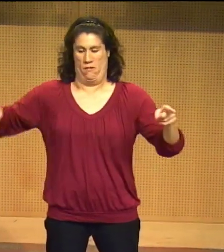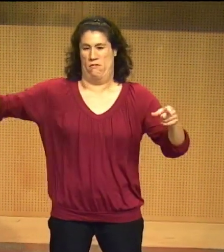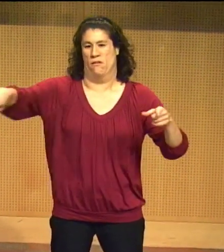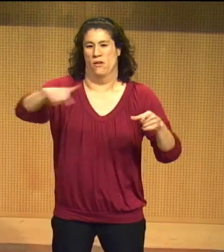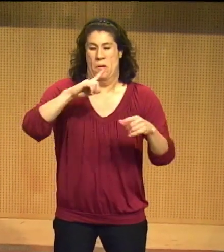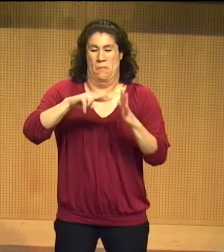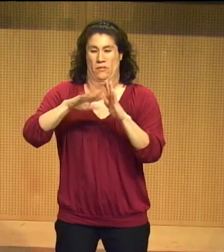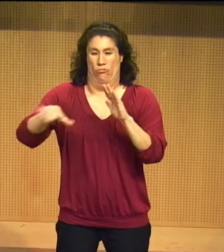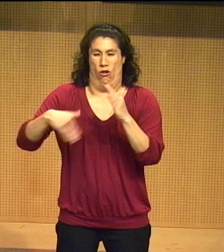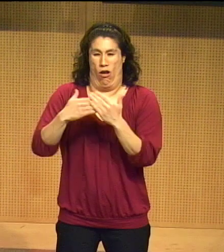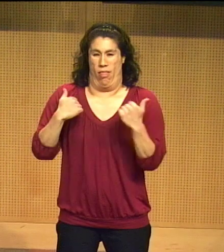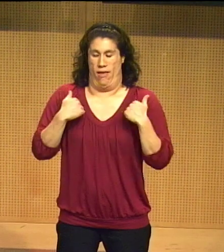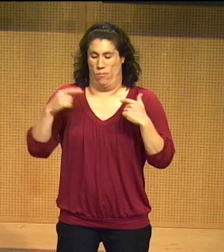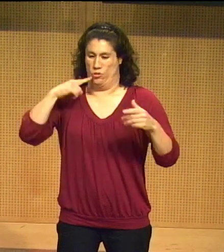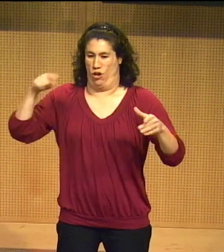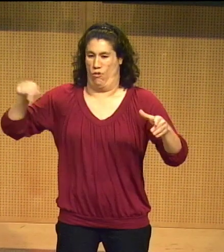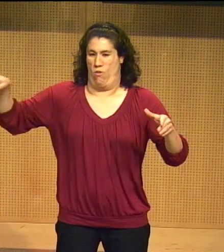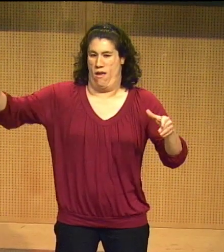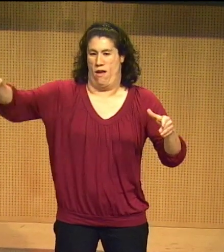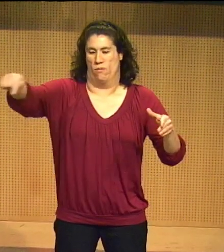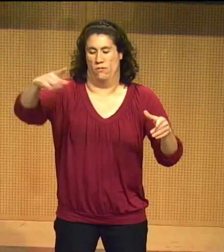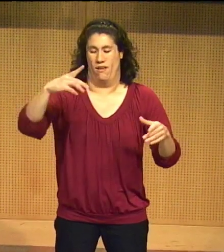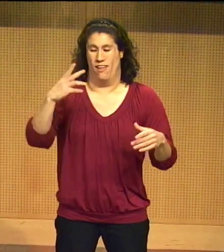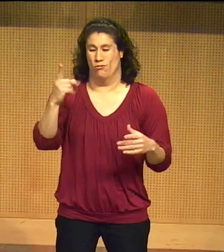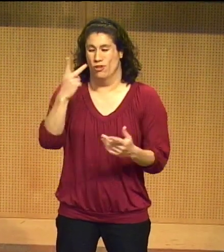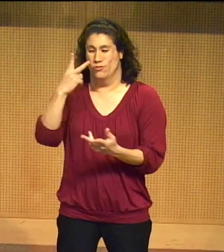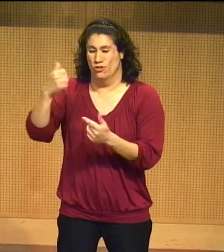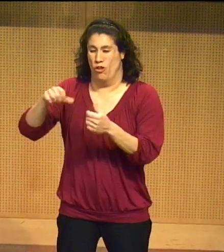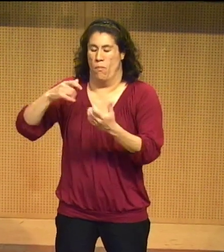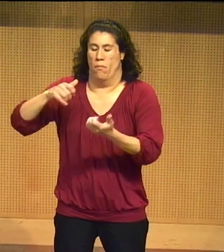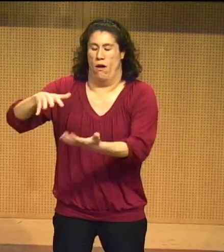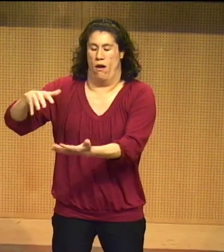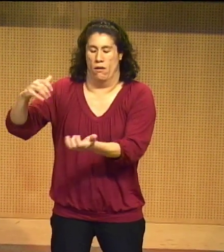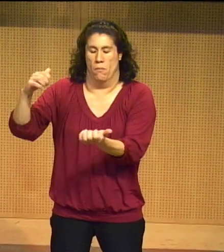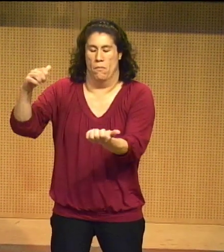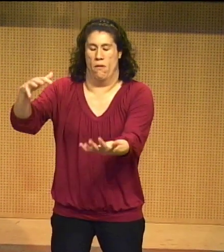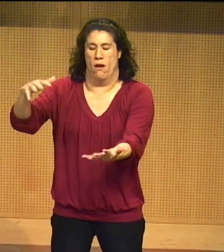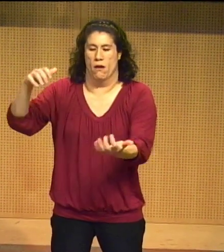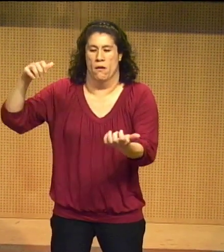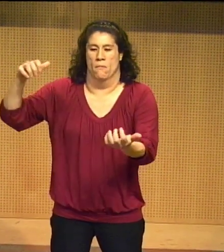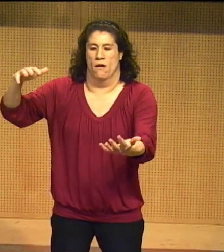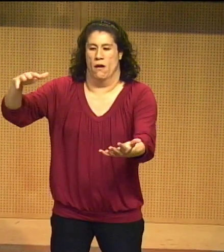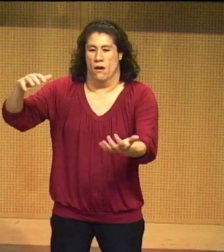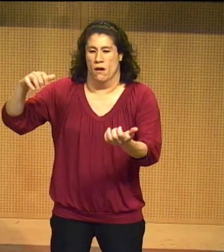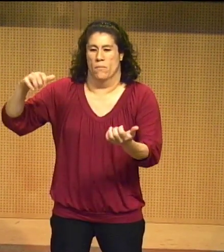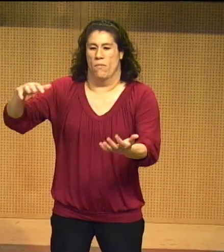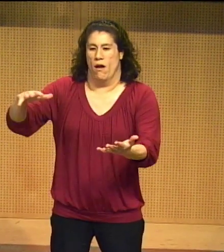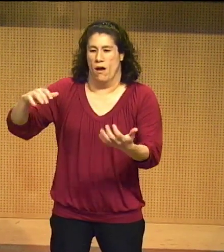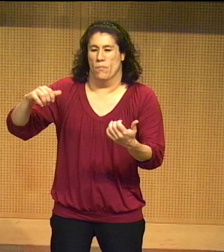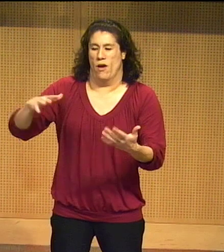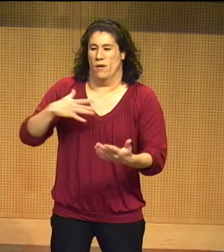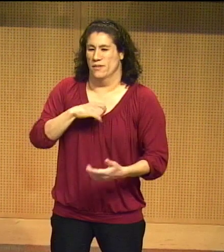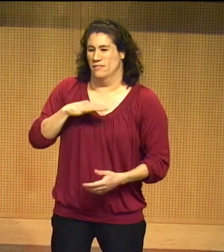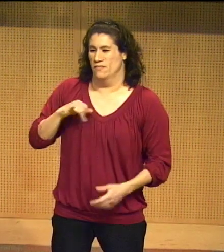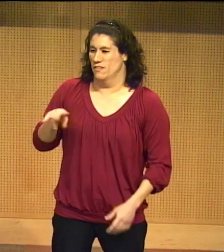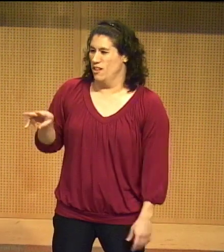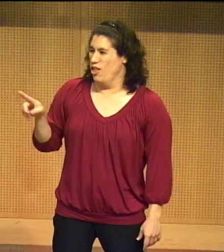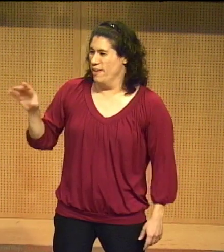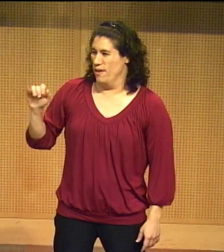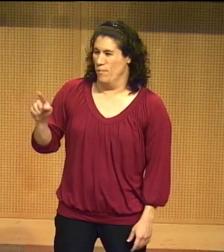large room, and all of the animals are in their crates around the perimeter of the room. and it's constant barking. And